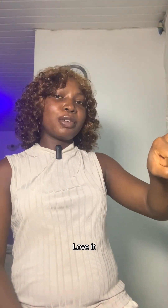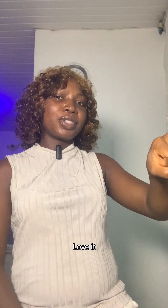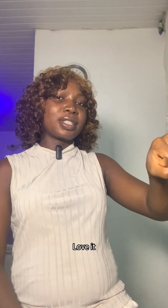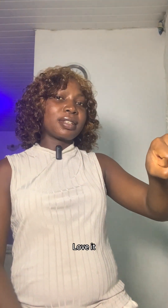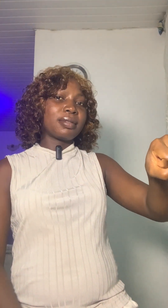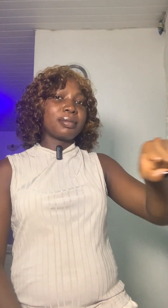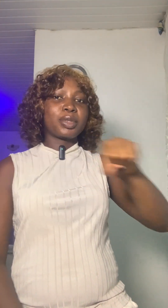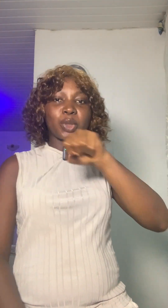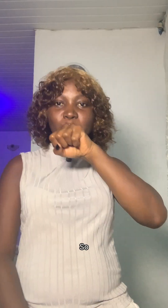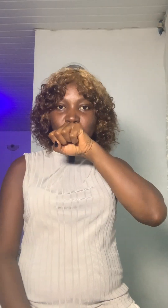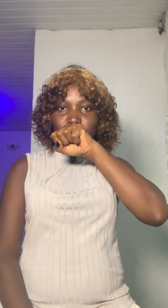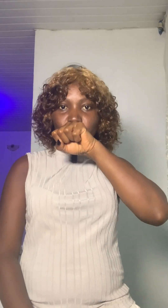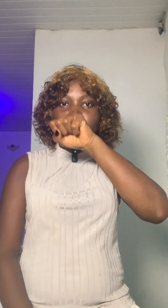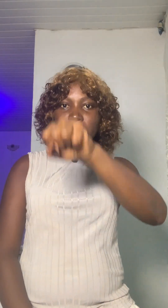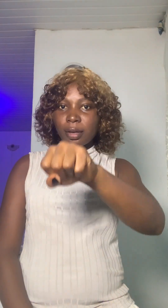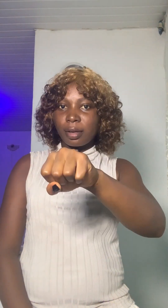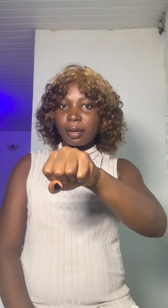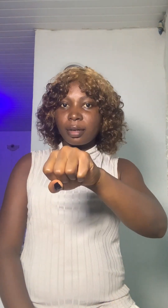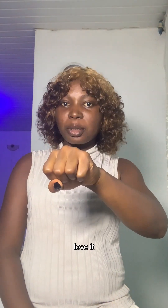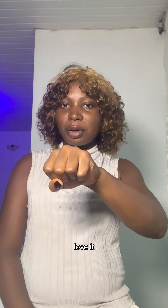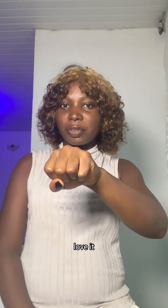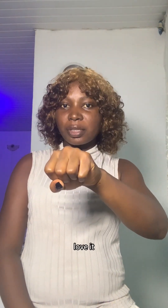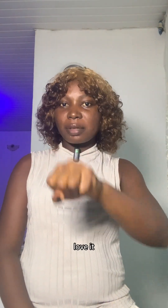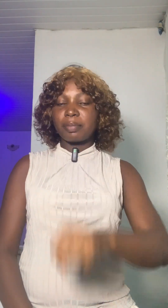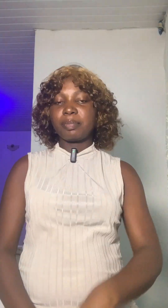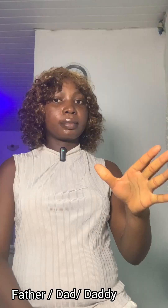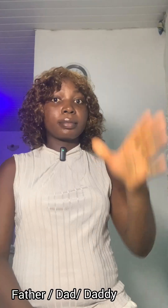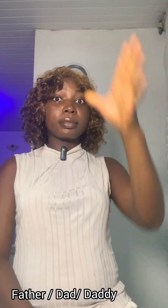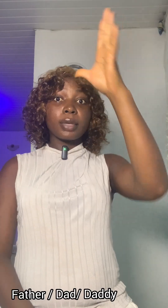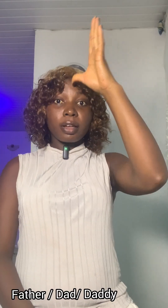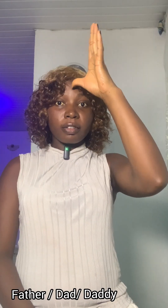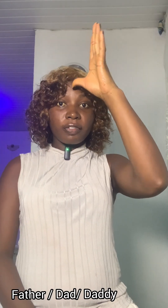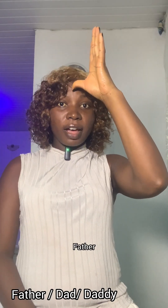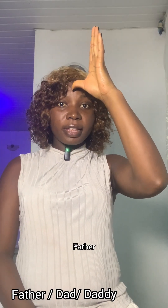Love it. So, love it. Father,